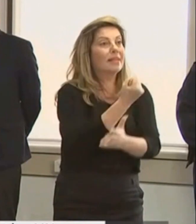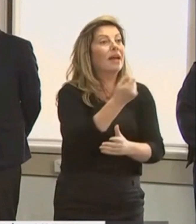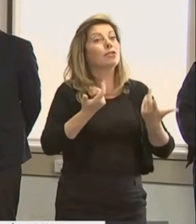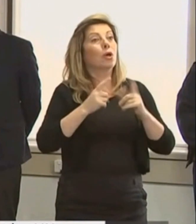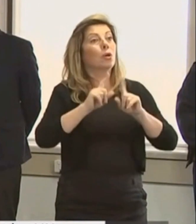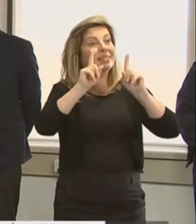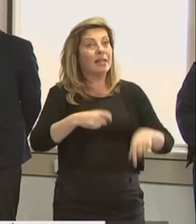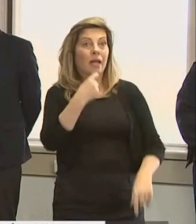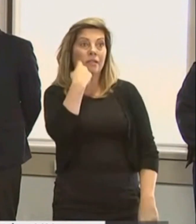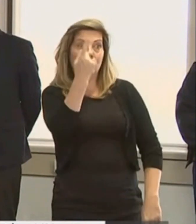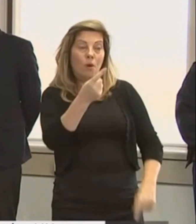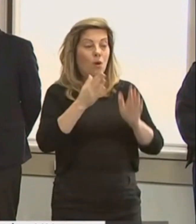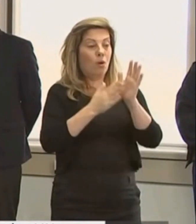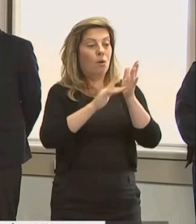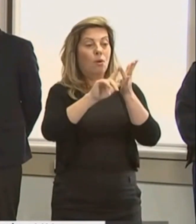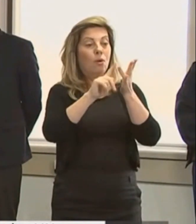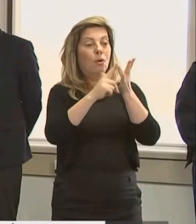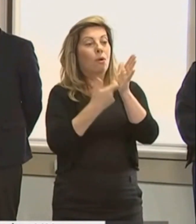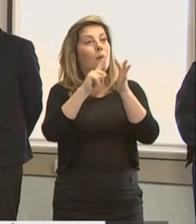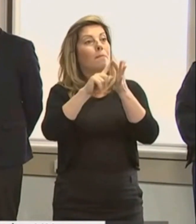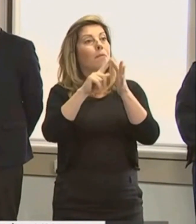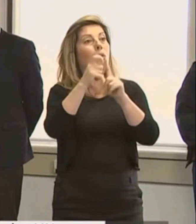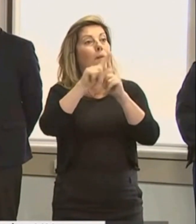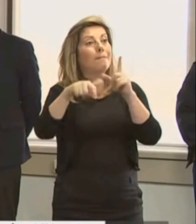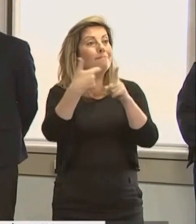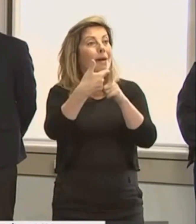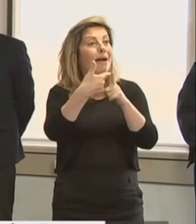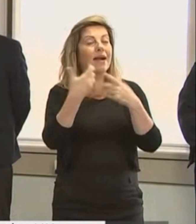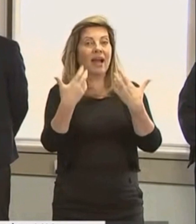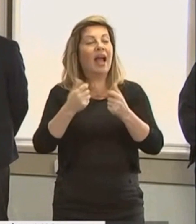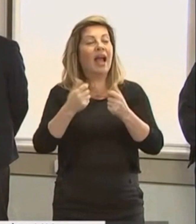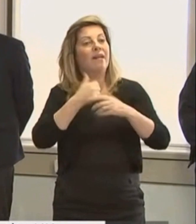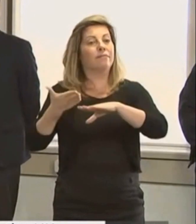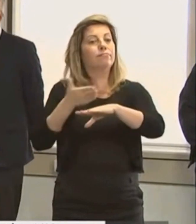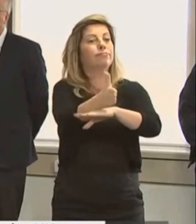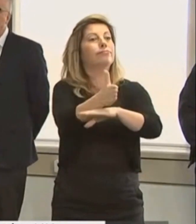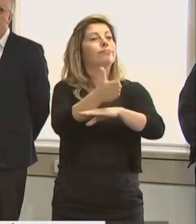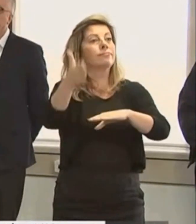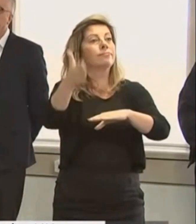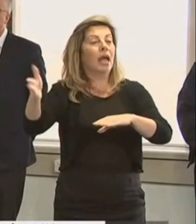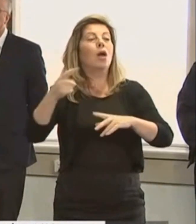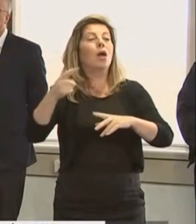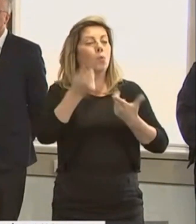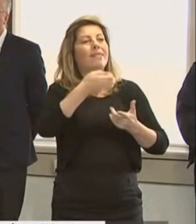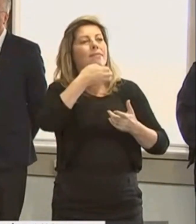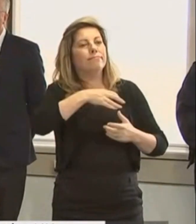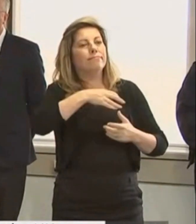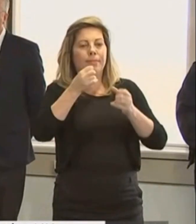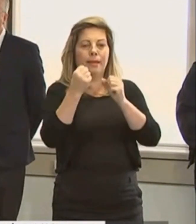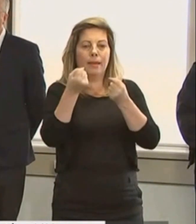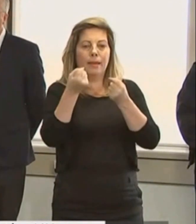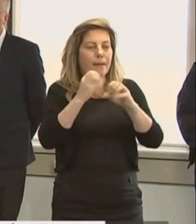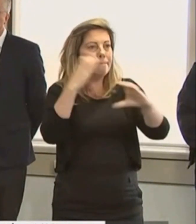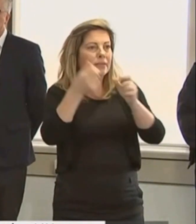levels. There's a number of other things that we are doing from Transport's perspective to help everybody stay safe. First of all, we're putting